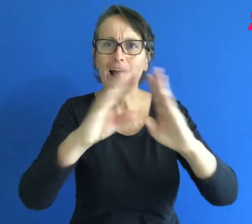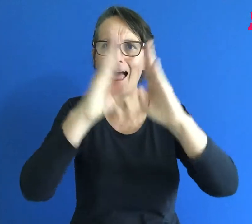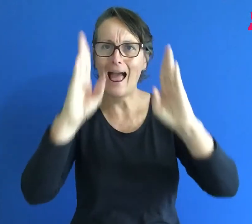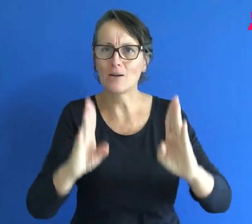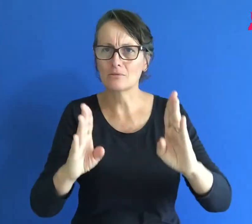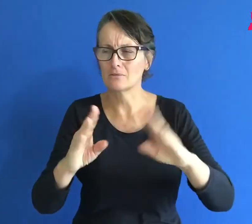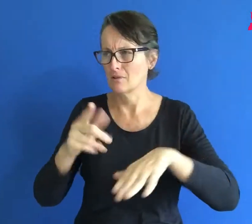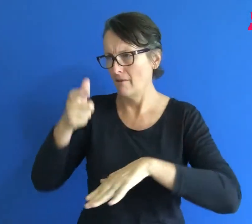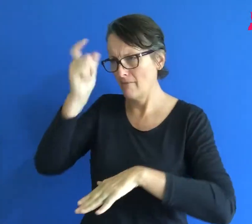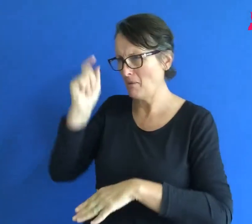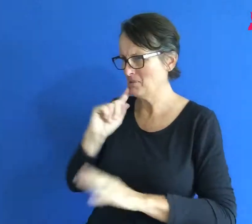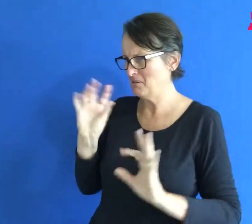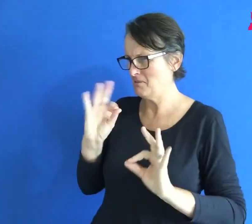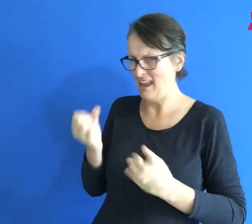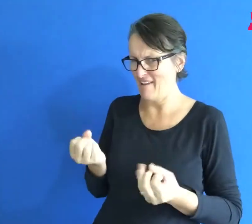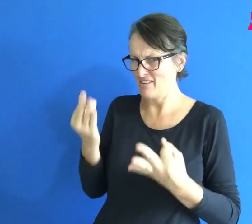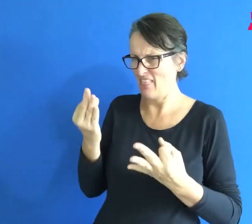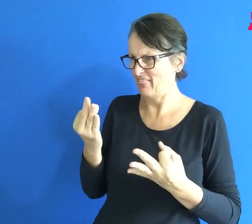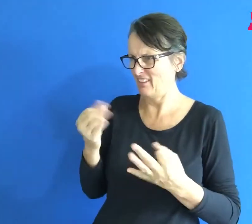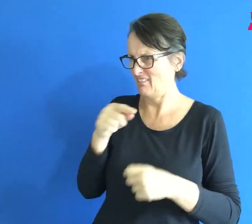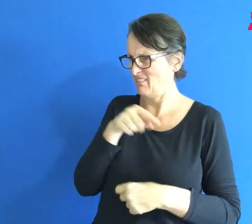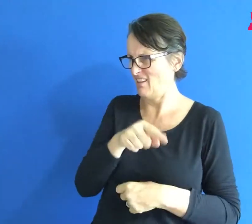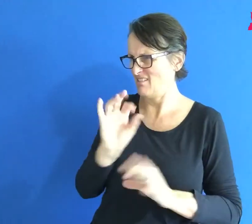And the police said, there's a family at Bath in the house.